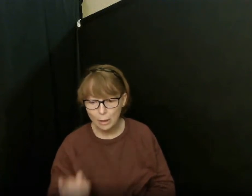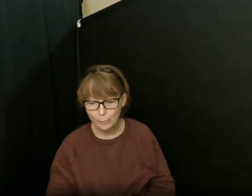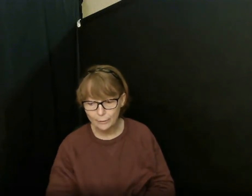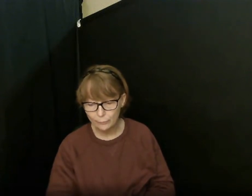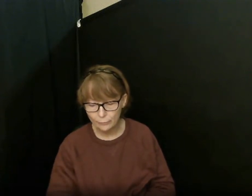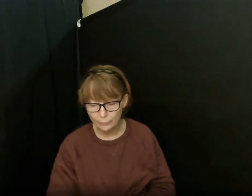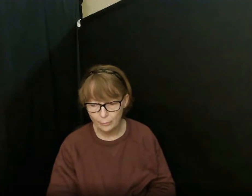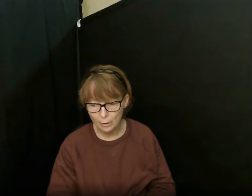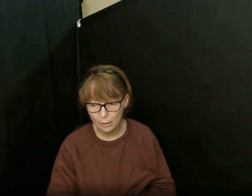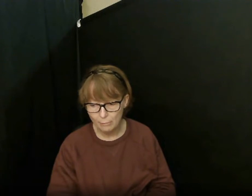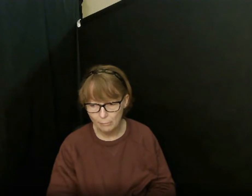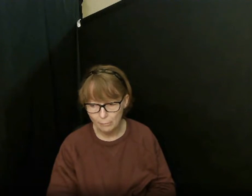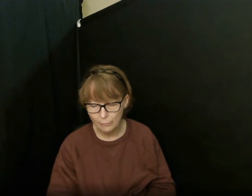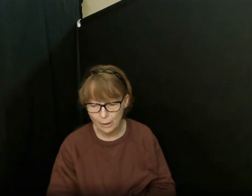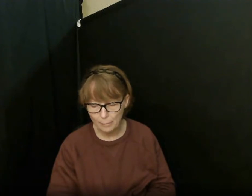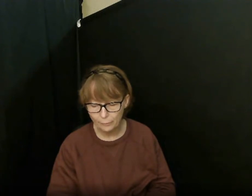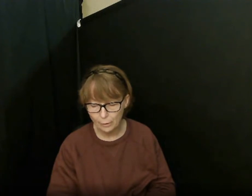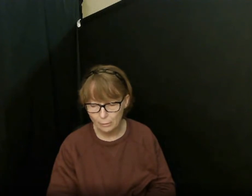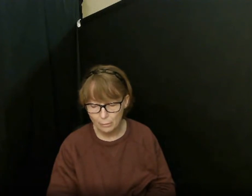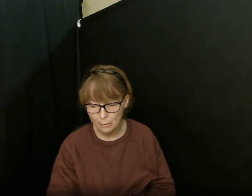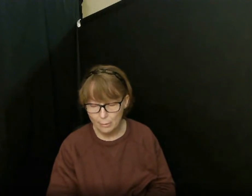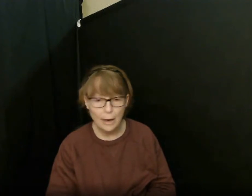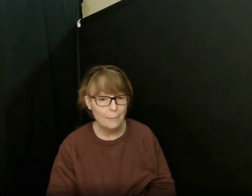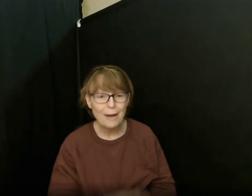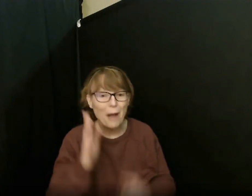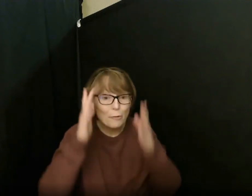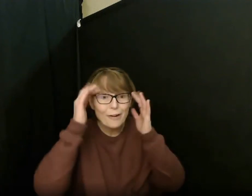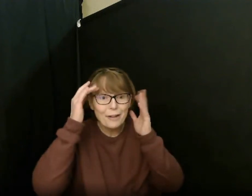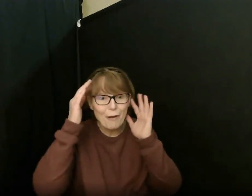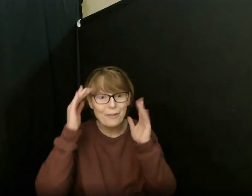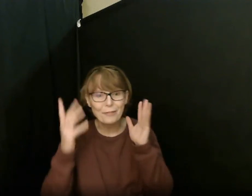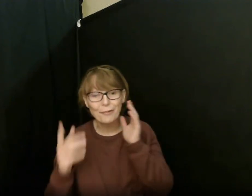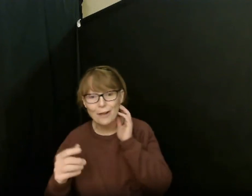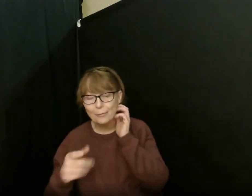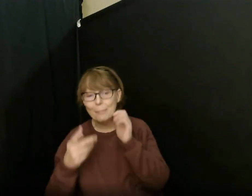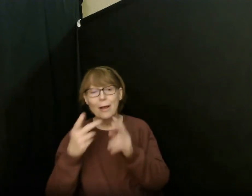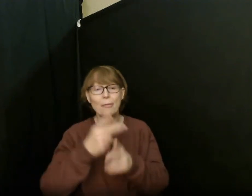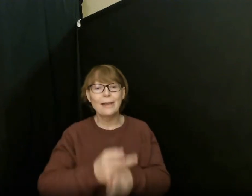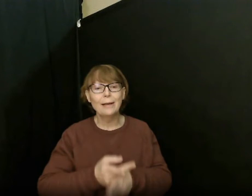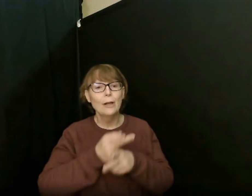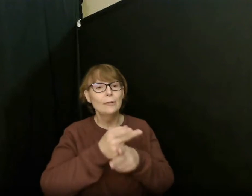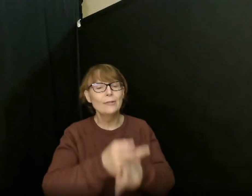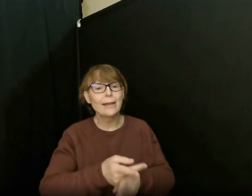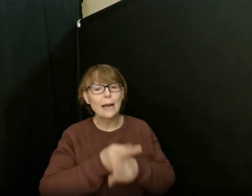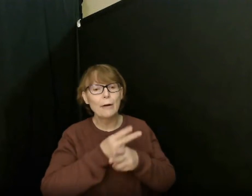clockwise versus the opposite. I'm trying to think of all these different signs. I'm thinking of to take care of